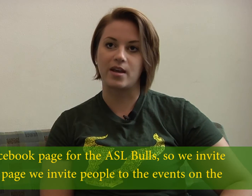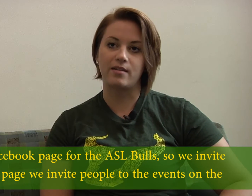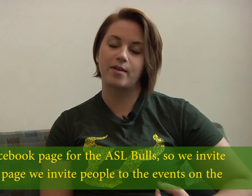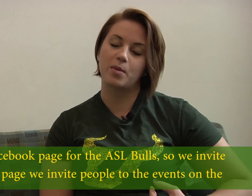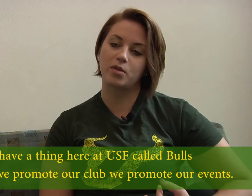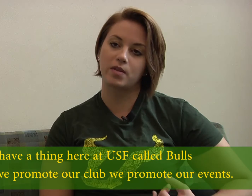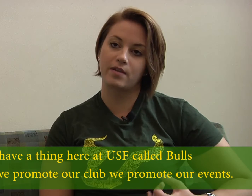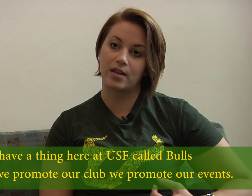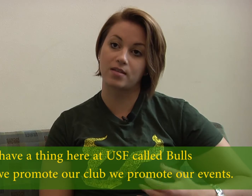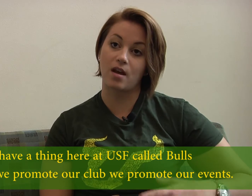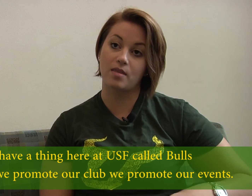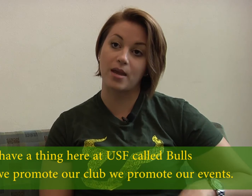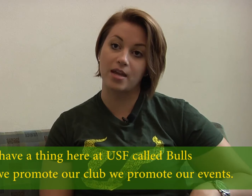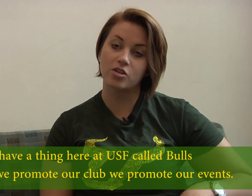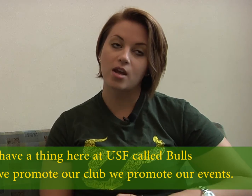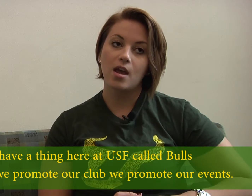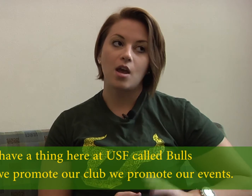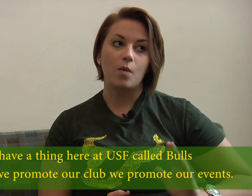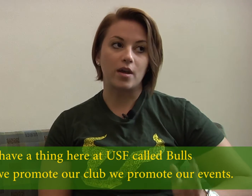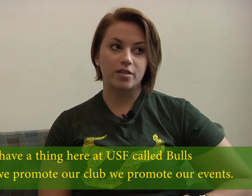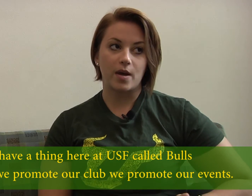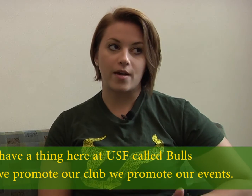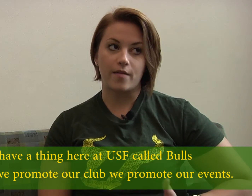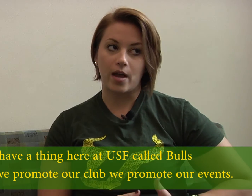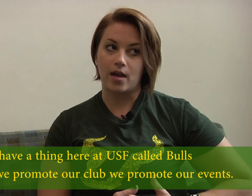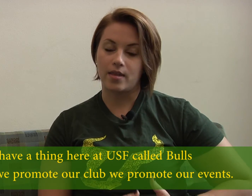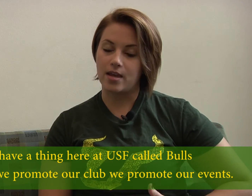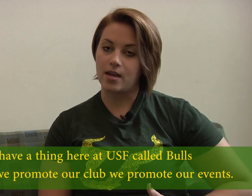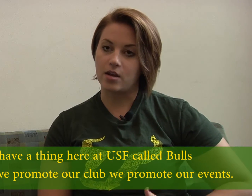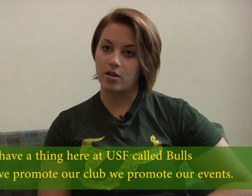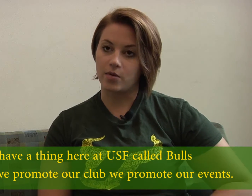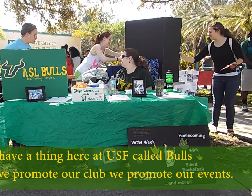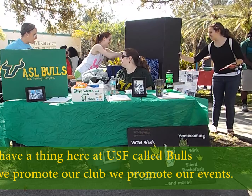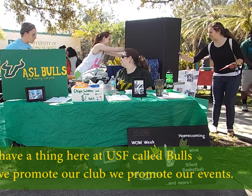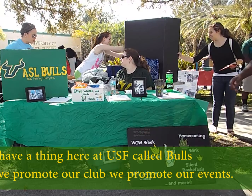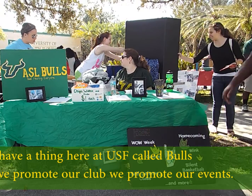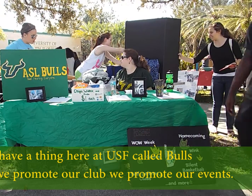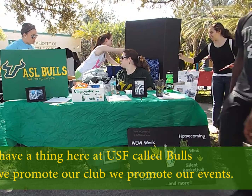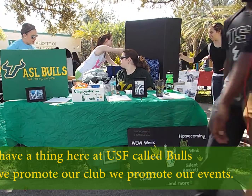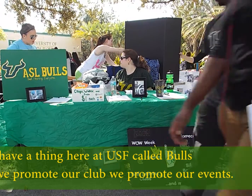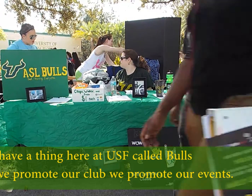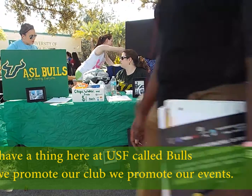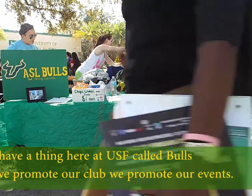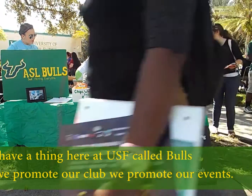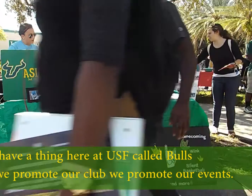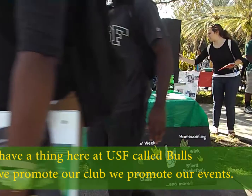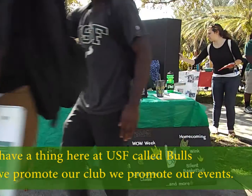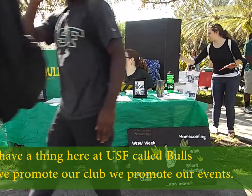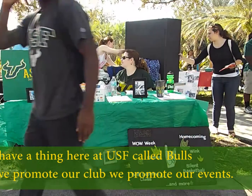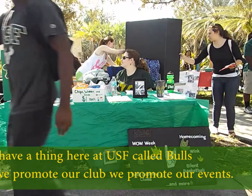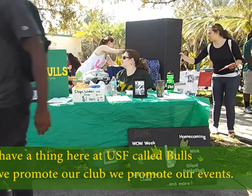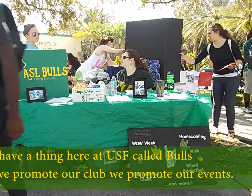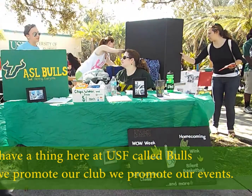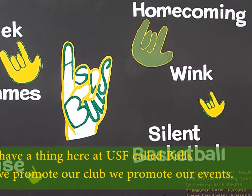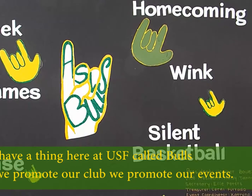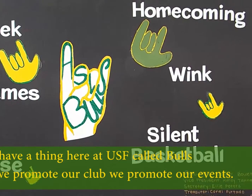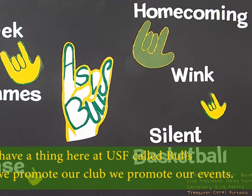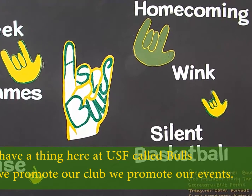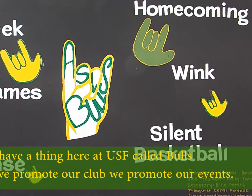invite people to the events on the page. We also have a thing here on USF, the Bulls Market, that we promote our club and we promote our